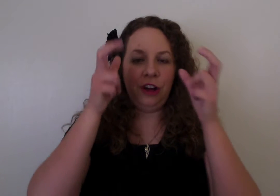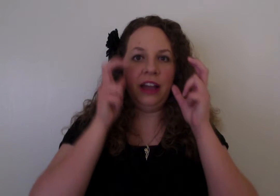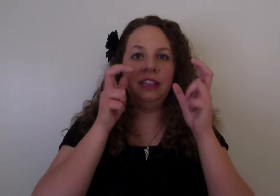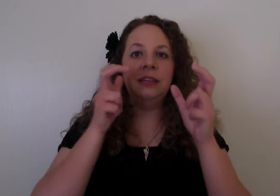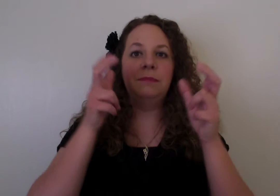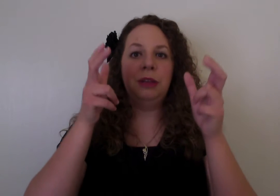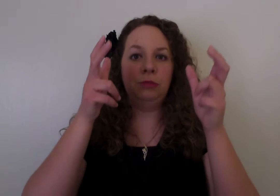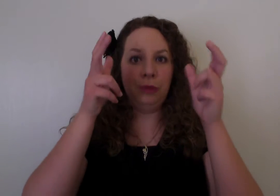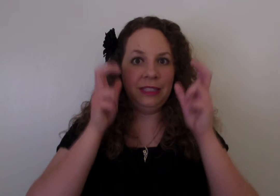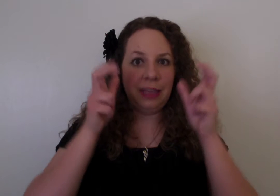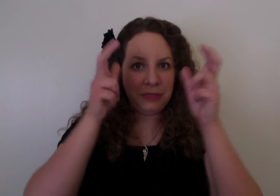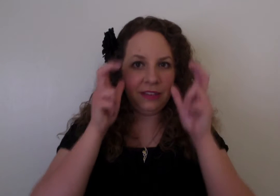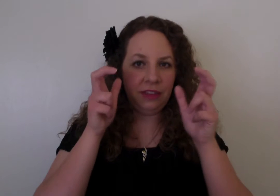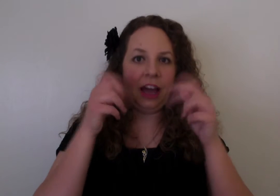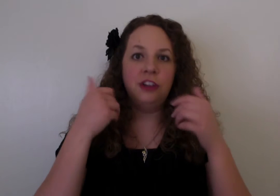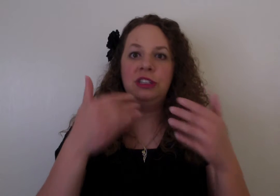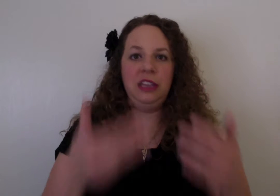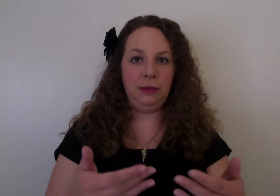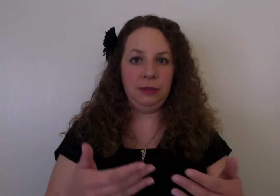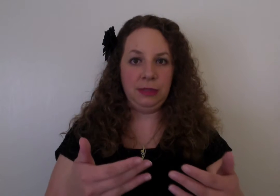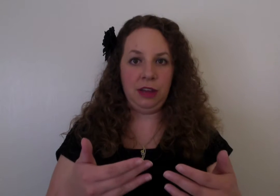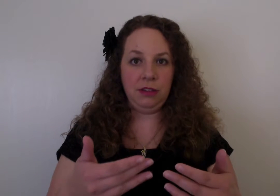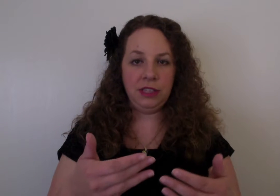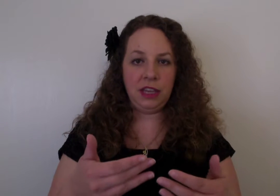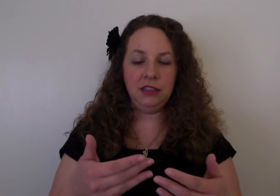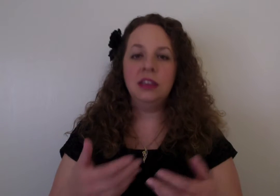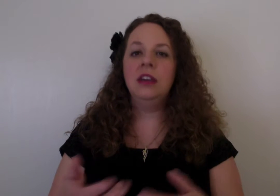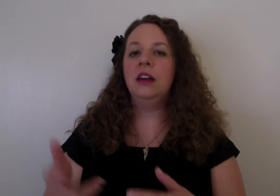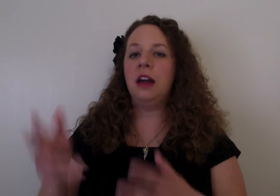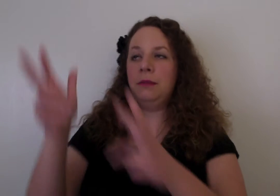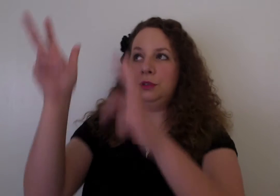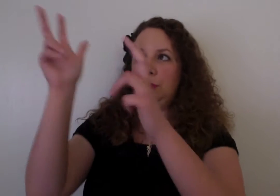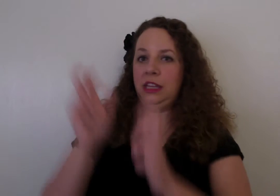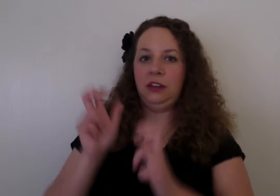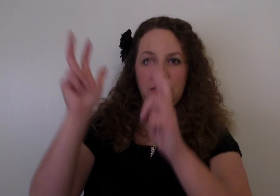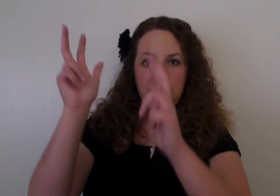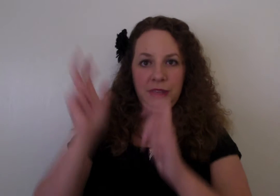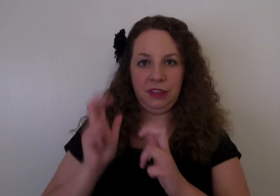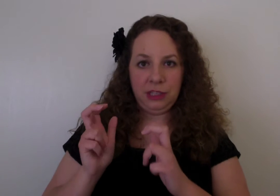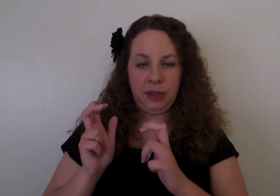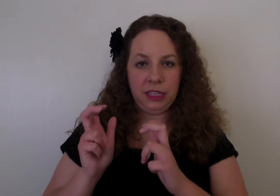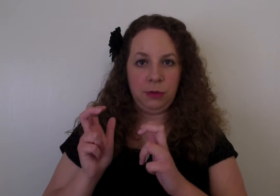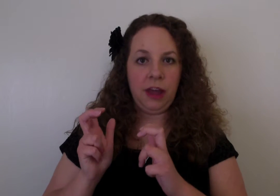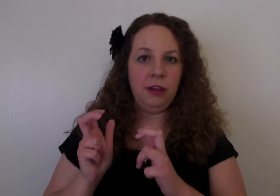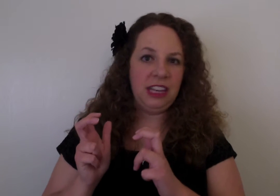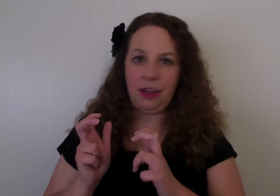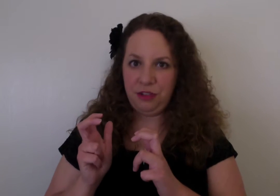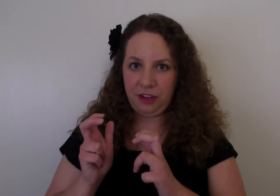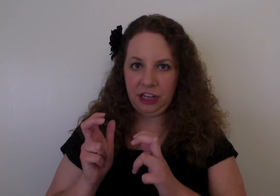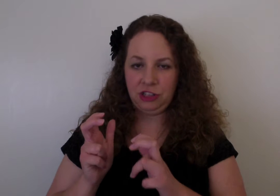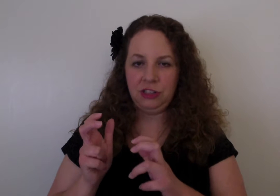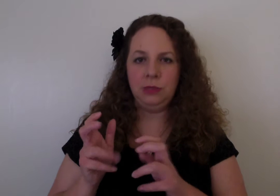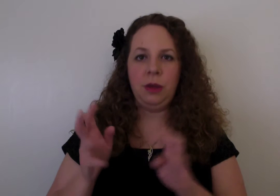eyes, like being receptive, like understanding what someone else signs. So it can also be this way as well and other variations as well.